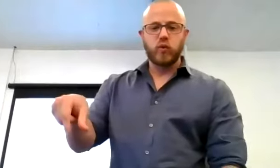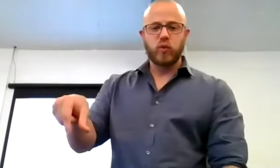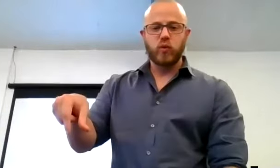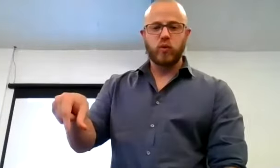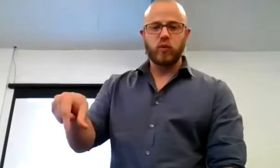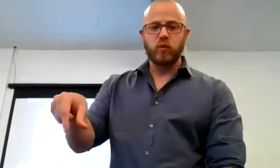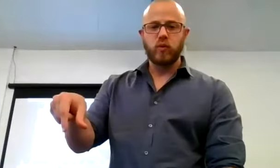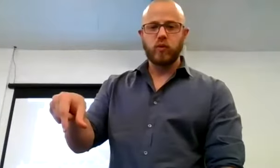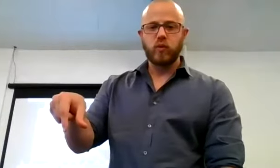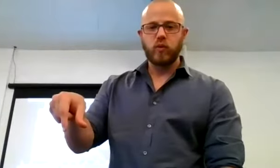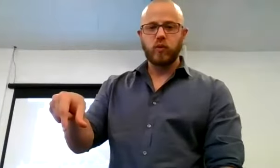Q